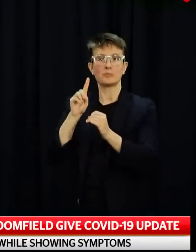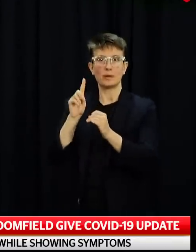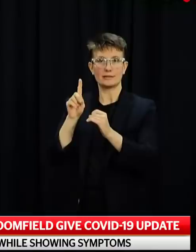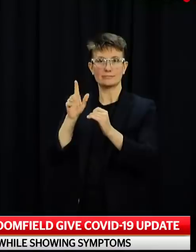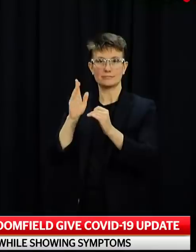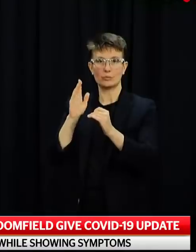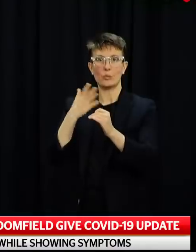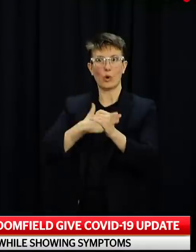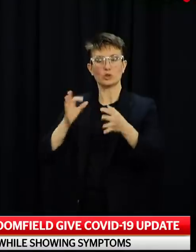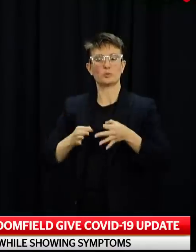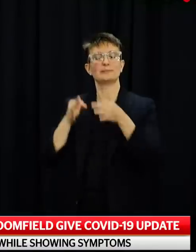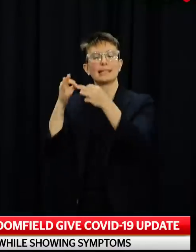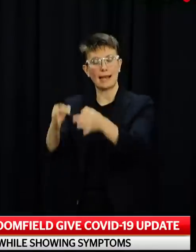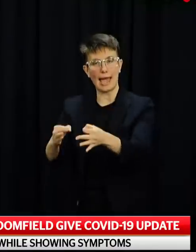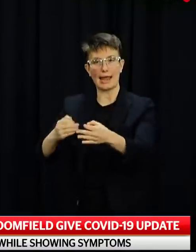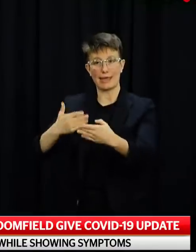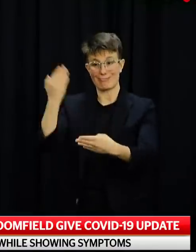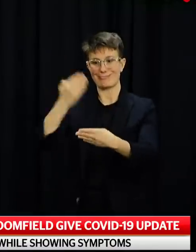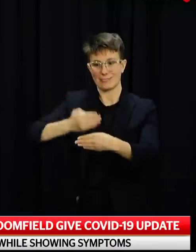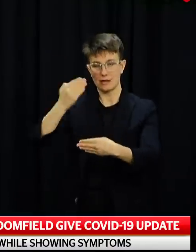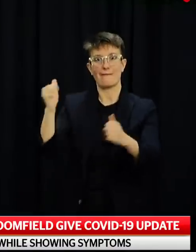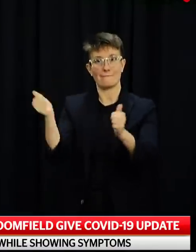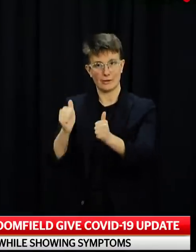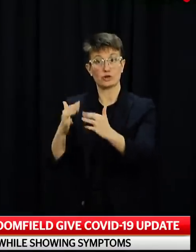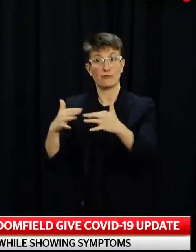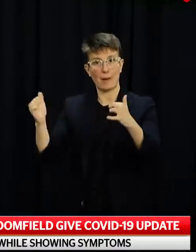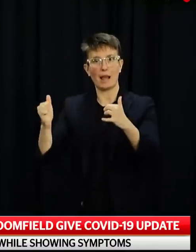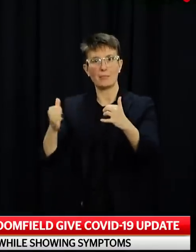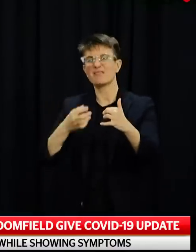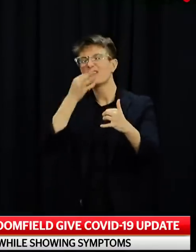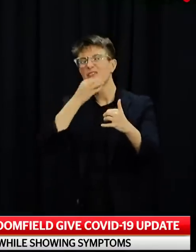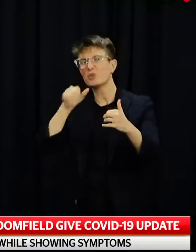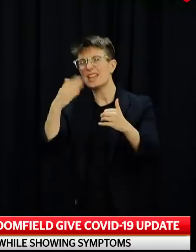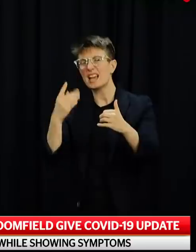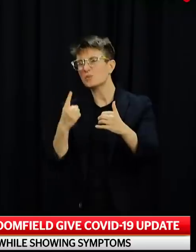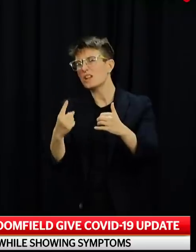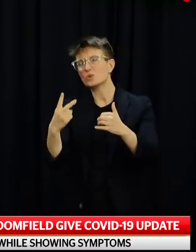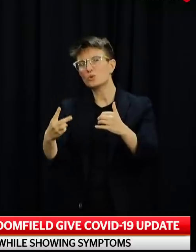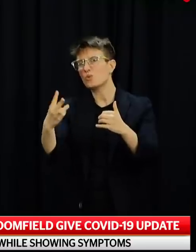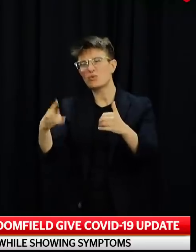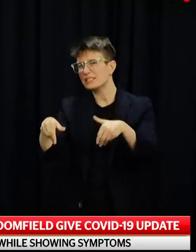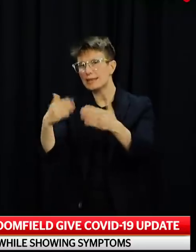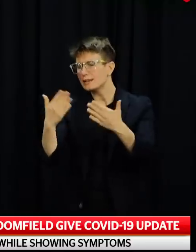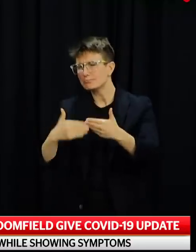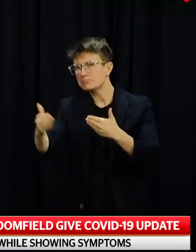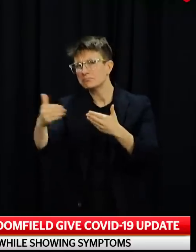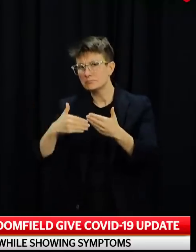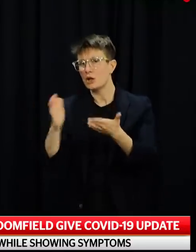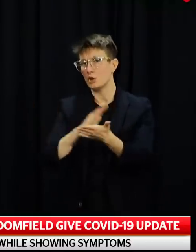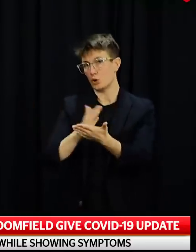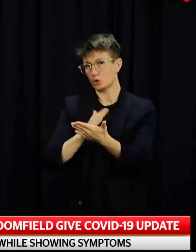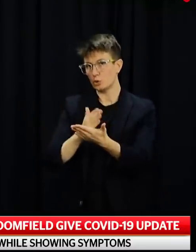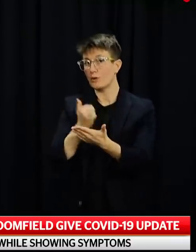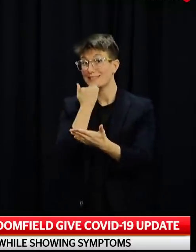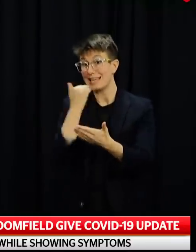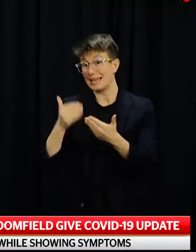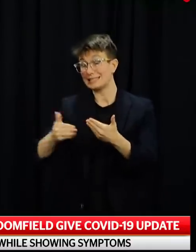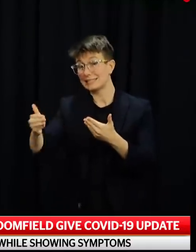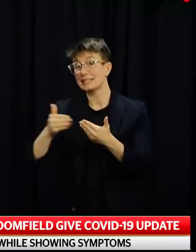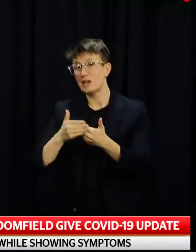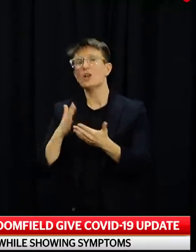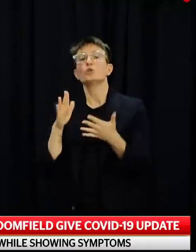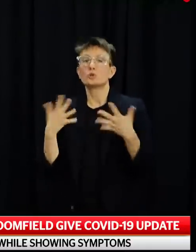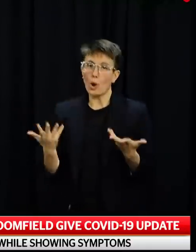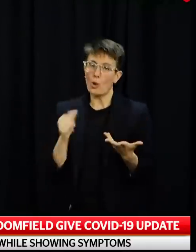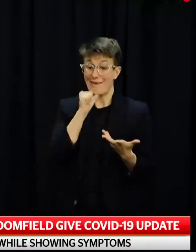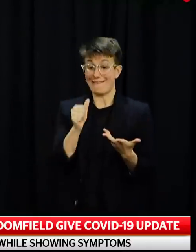few days to preserve all options for, if needed, reconvening Parliament, or if needed for